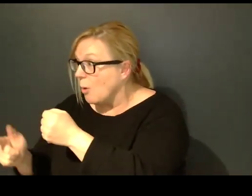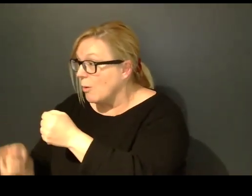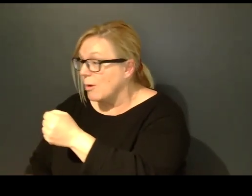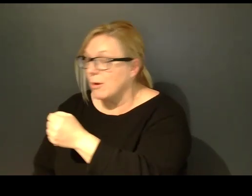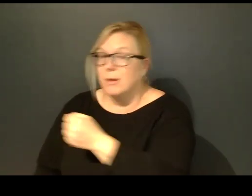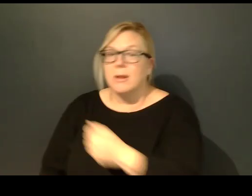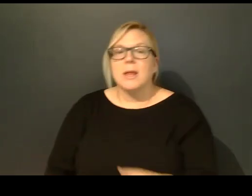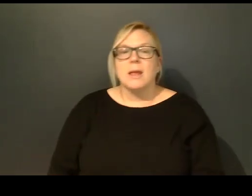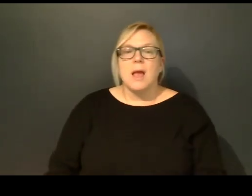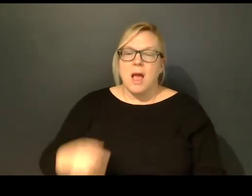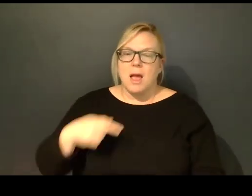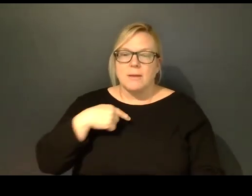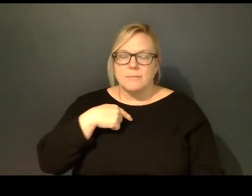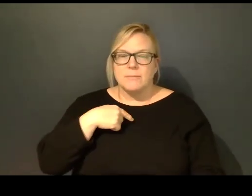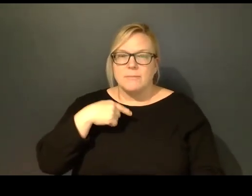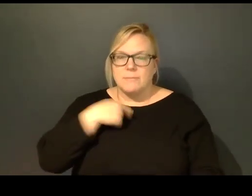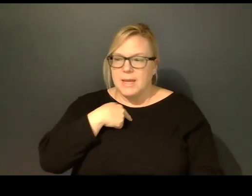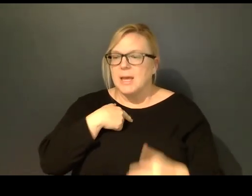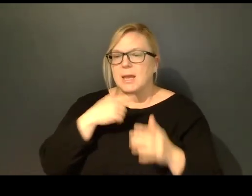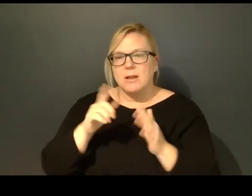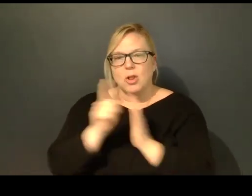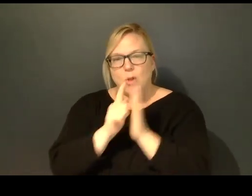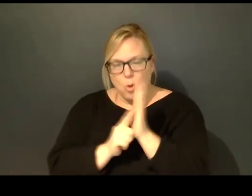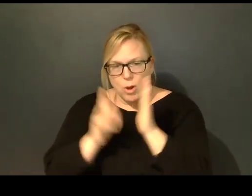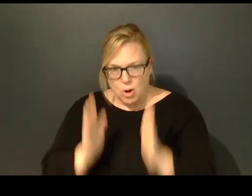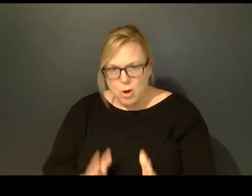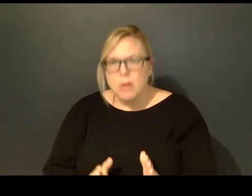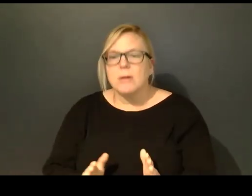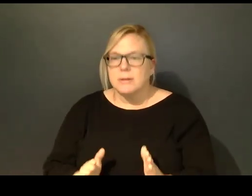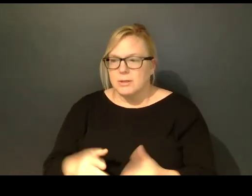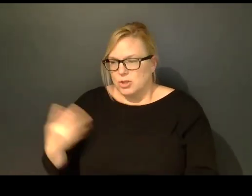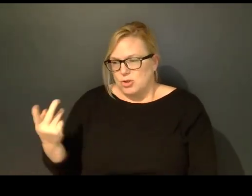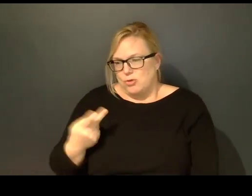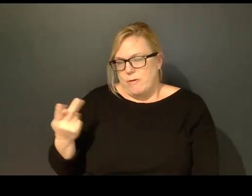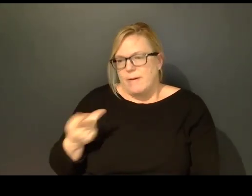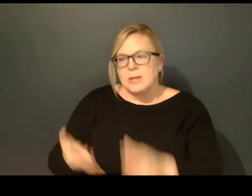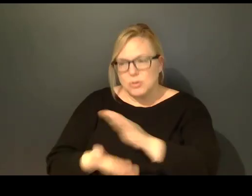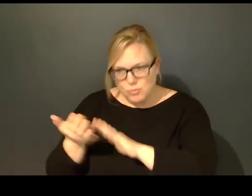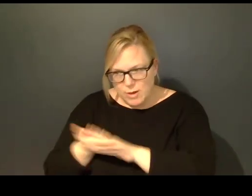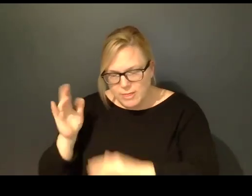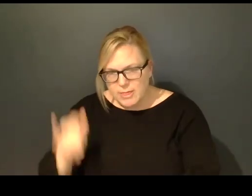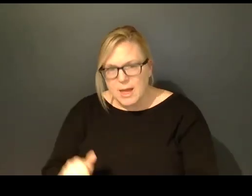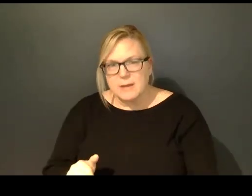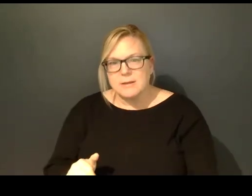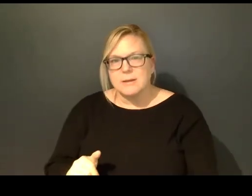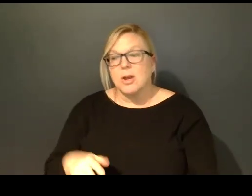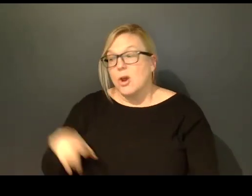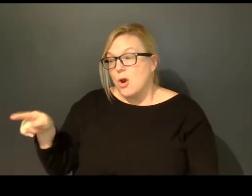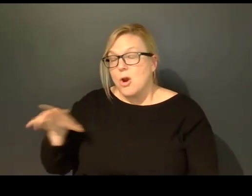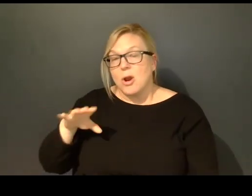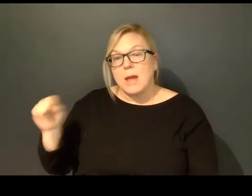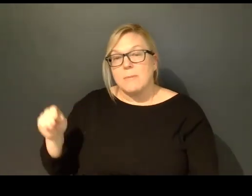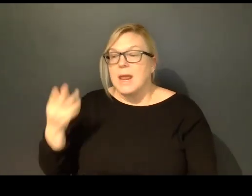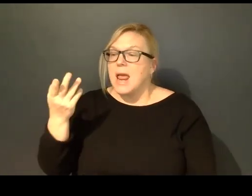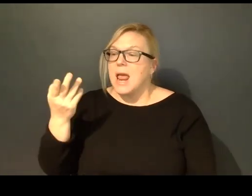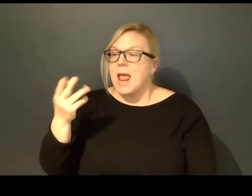local HR lawyer, actually, Shelley Allward McLeod, who runs HR on the Go is the name of her company. So she brings